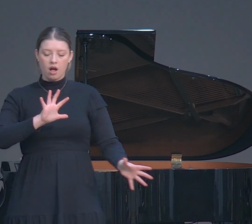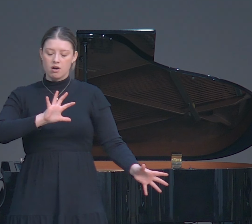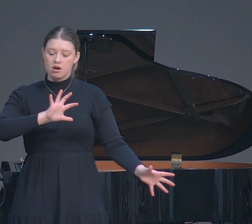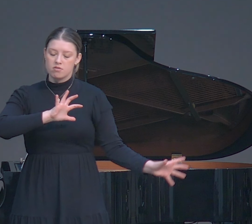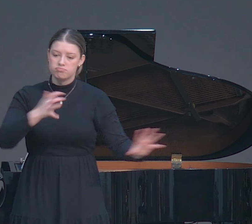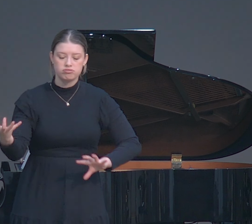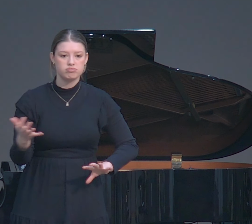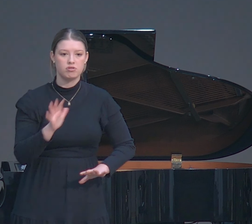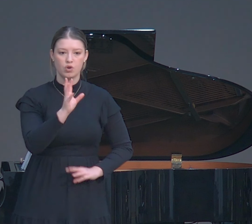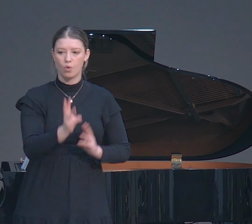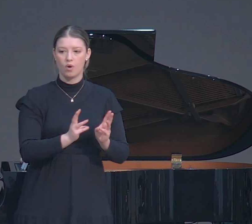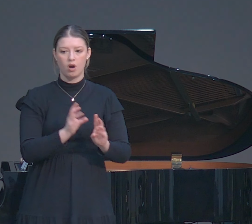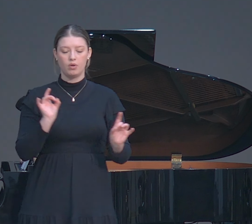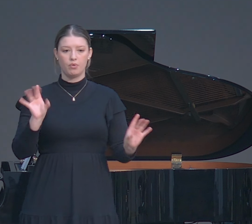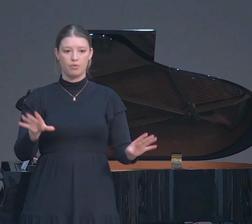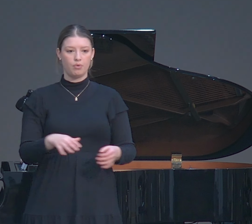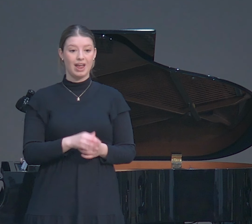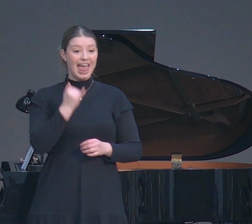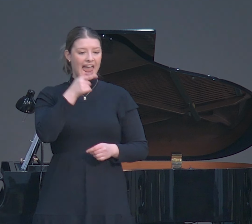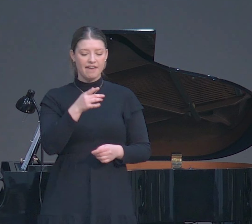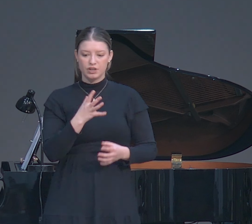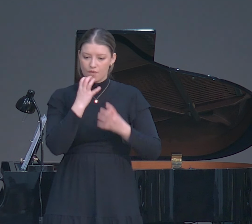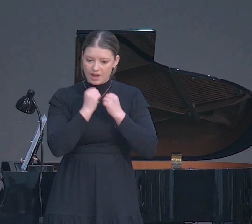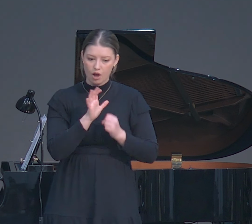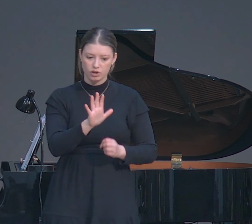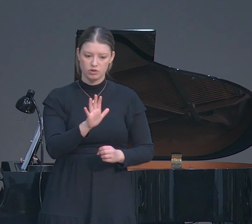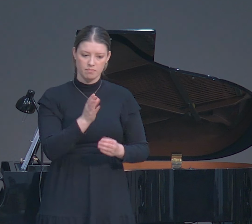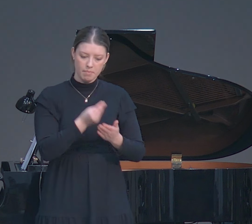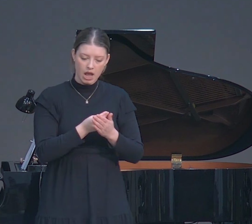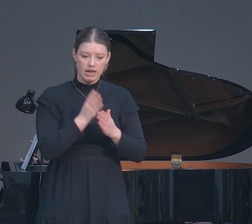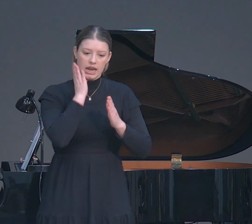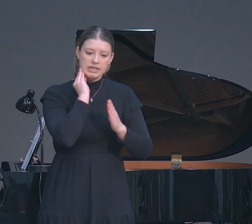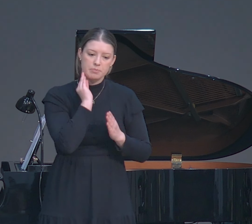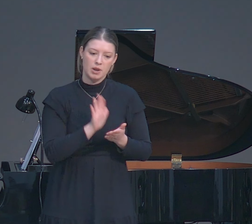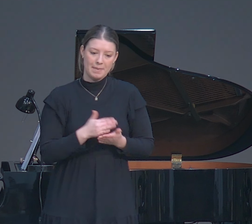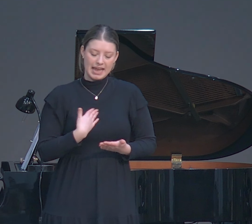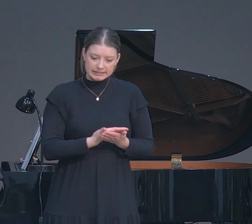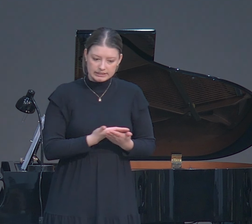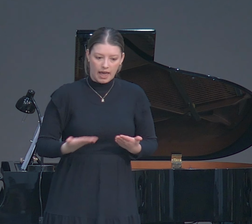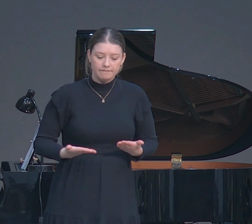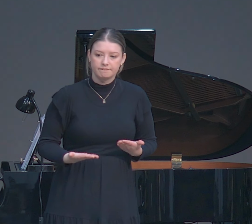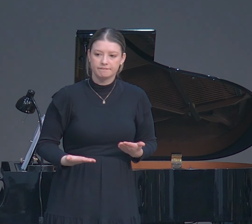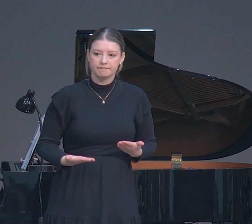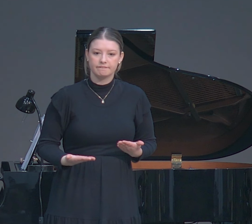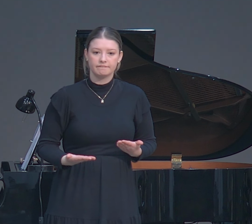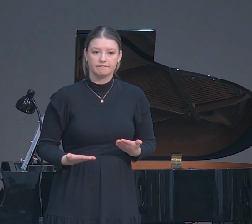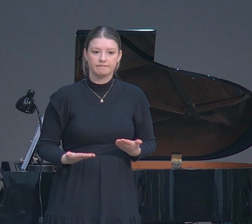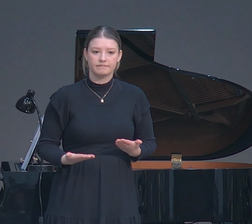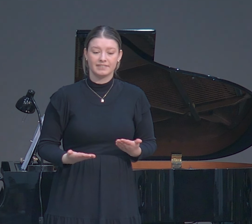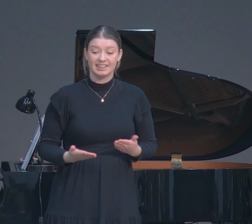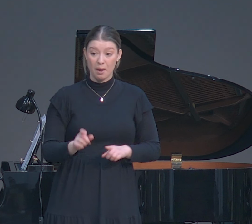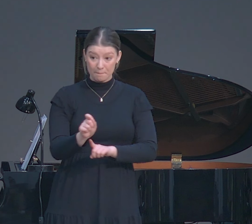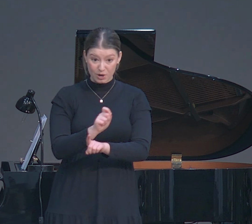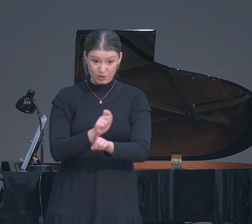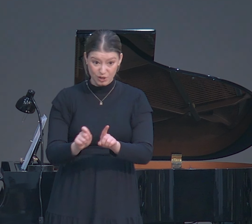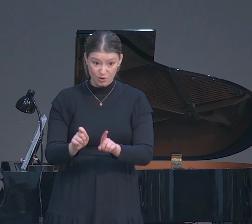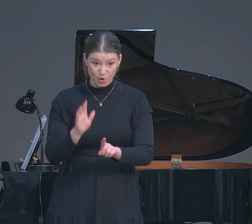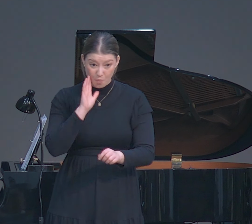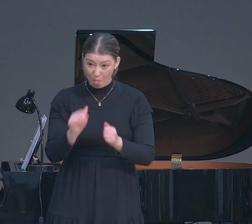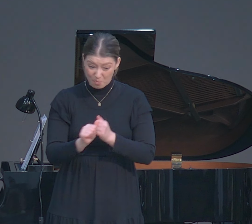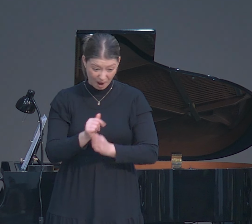If what you value most in this life is your money and your experiences and your stuff, then guess what? Persecution